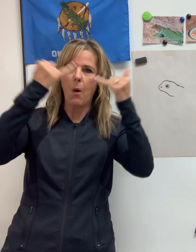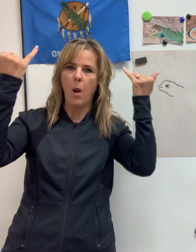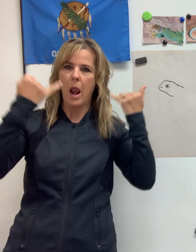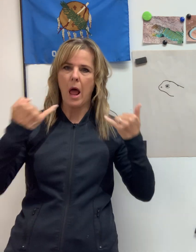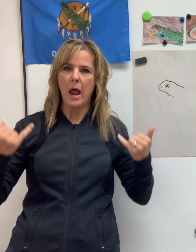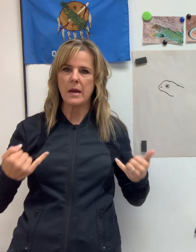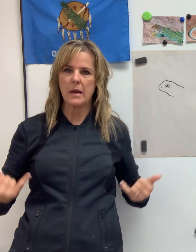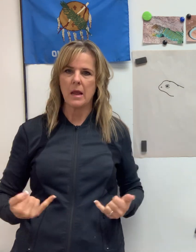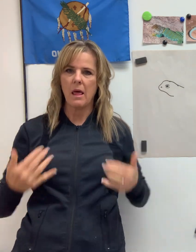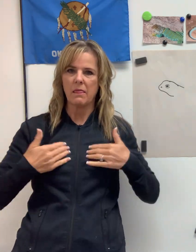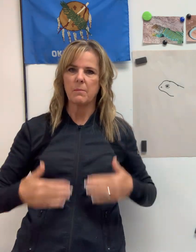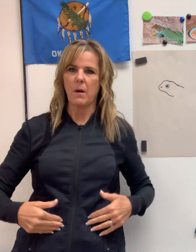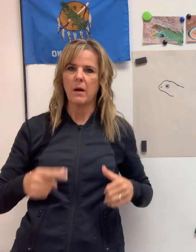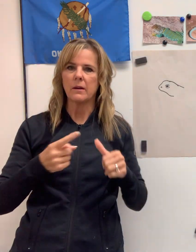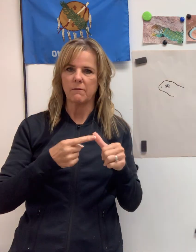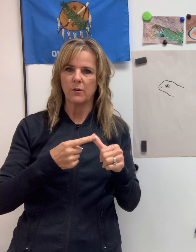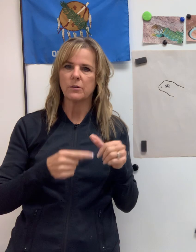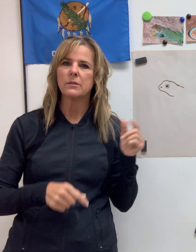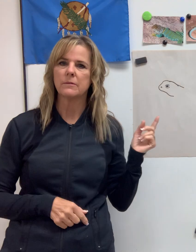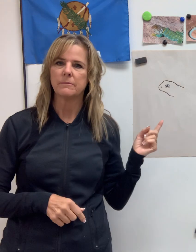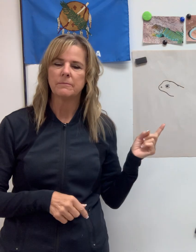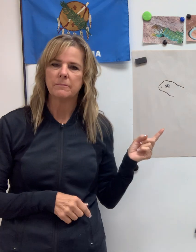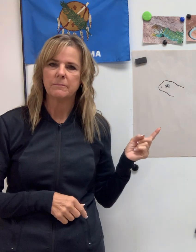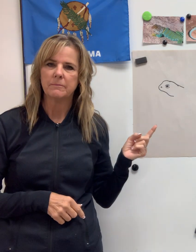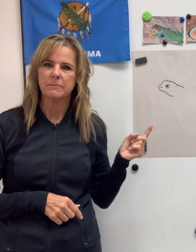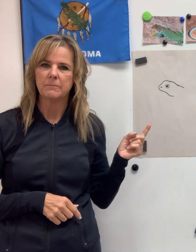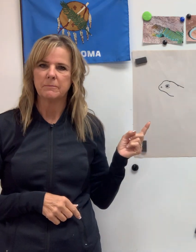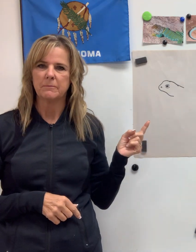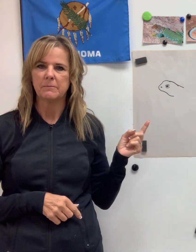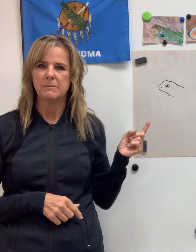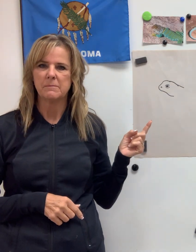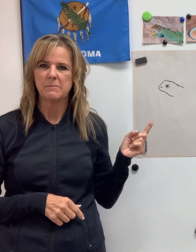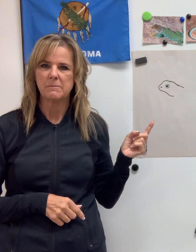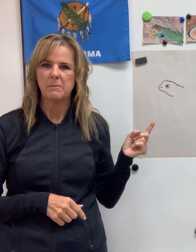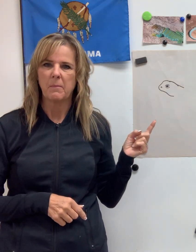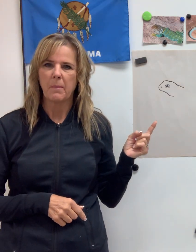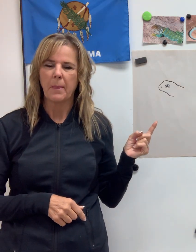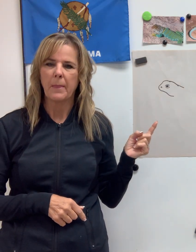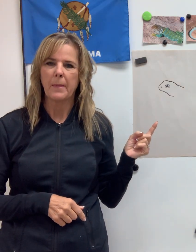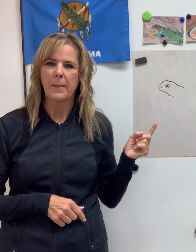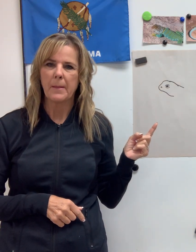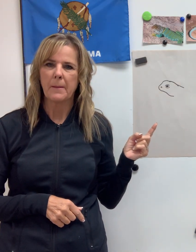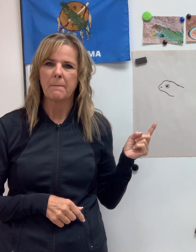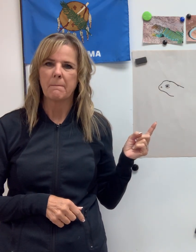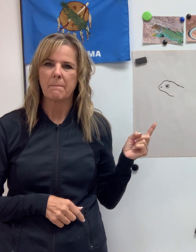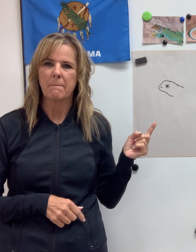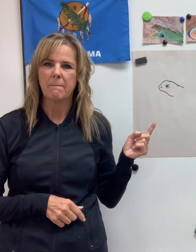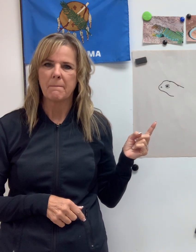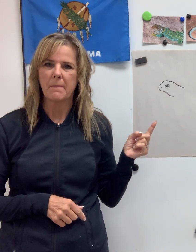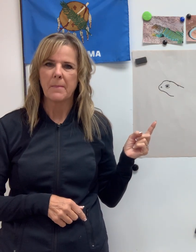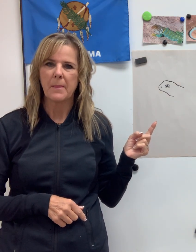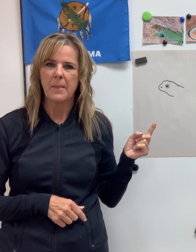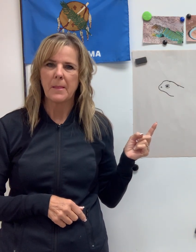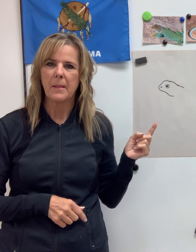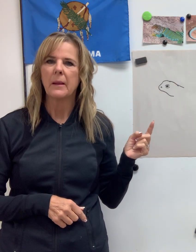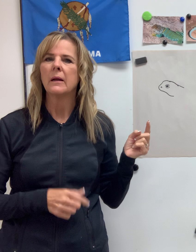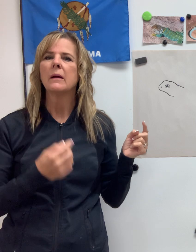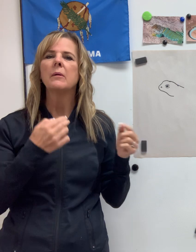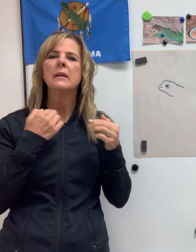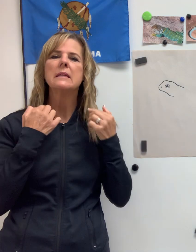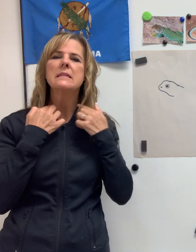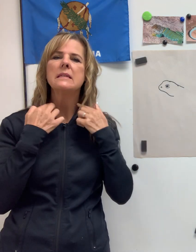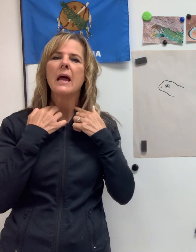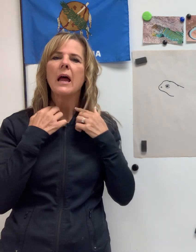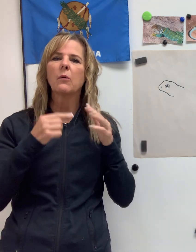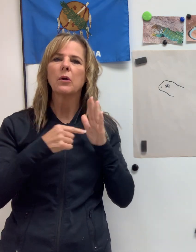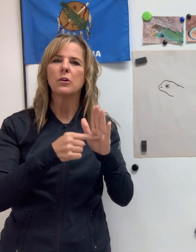in and start to add all of our details. So, at the bottom of his neck, we're gonna go ahead and show where his leg starts,